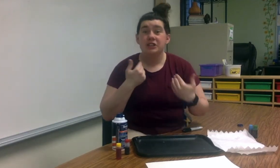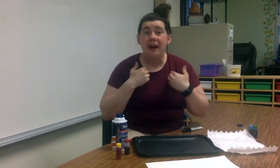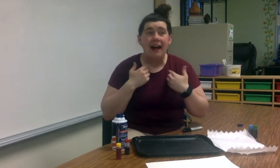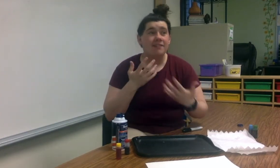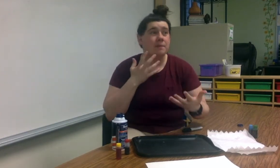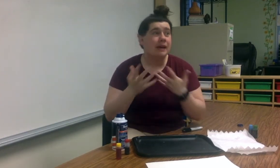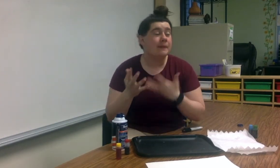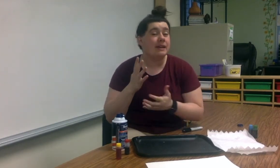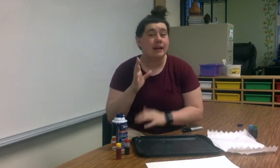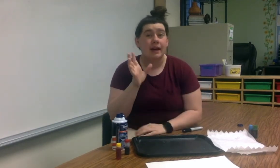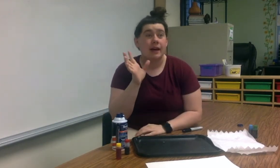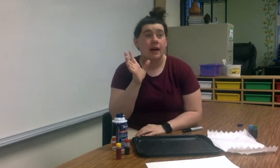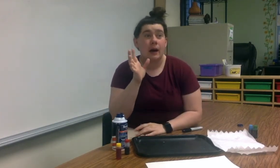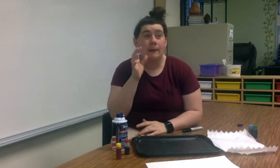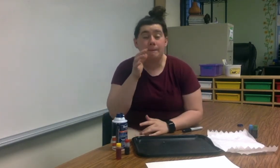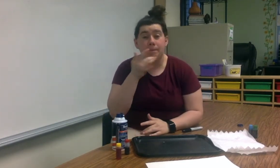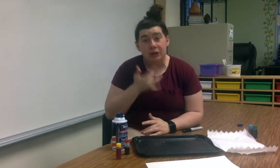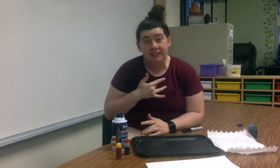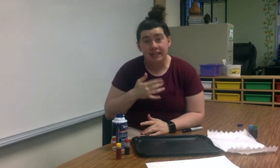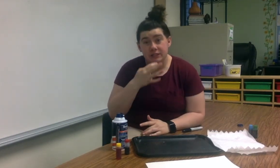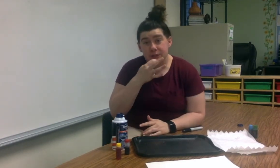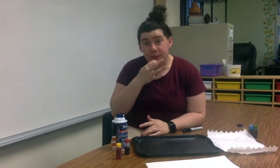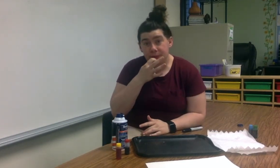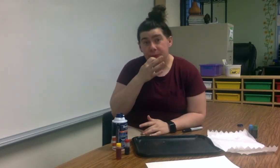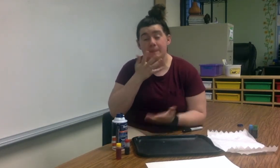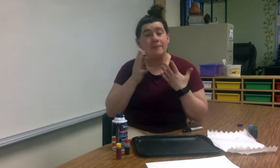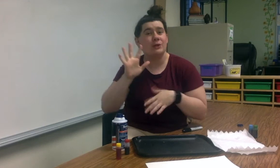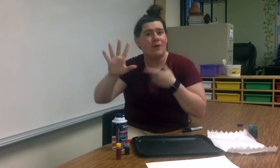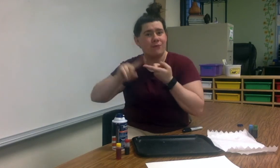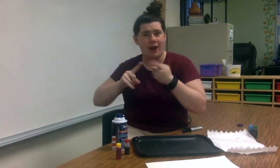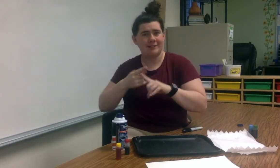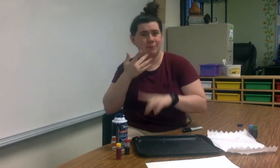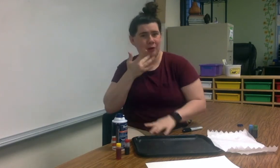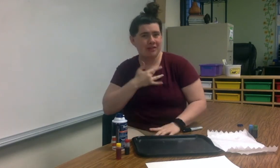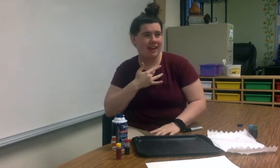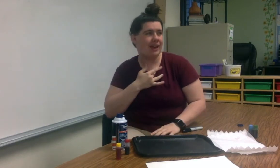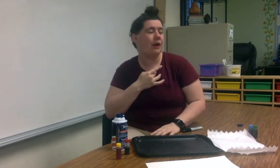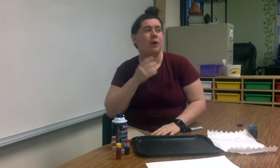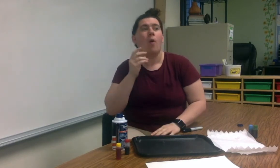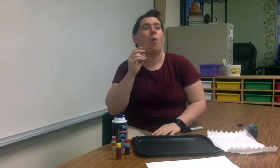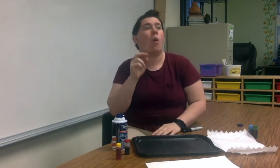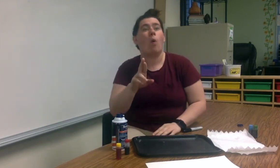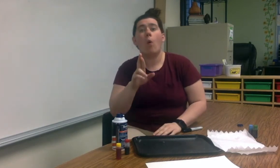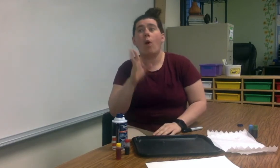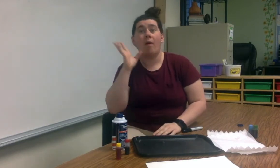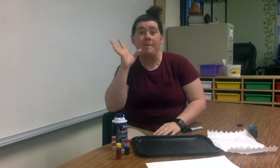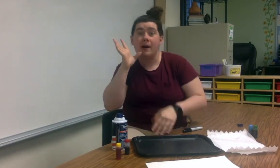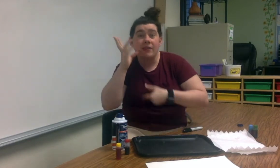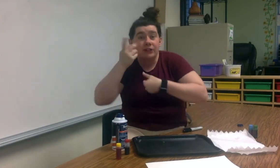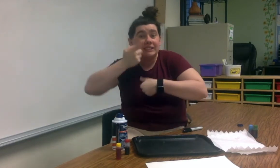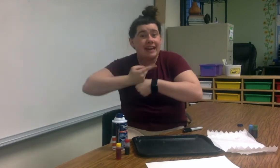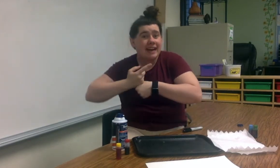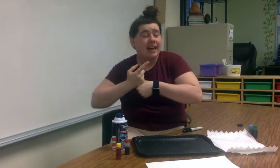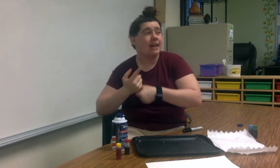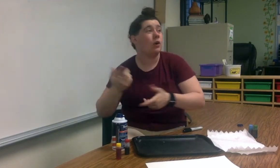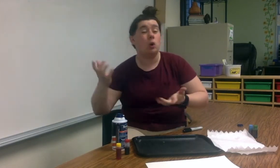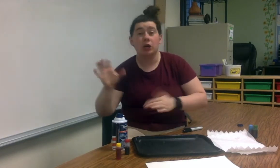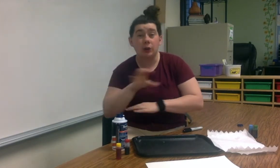Do you have maybe a birthday soon? Maybe your friend's birthday or Mother's Day or